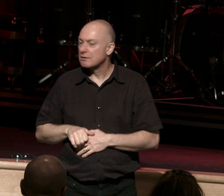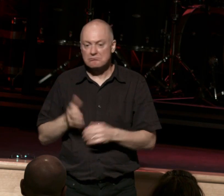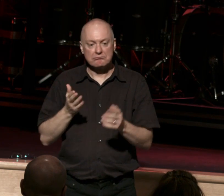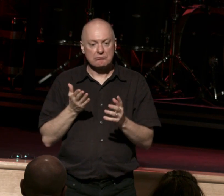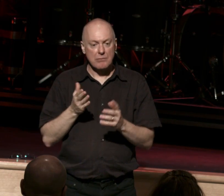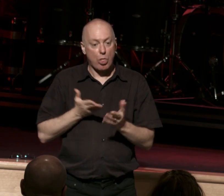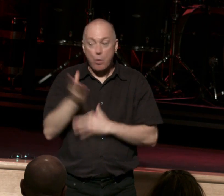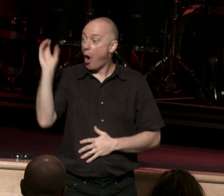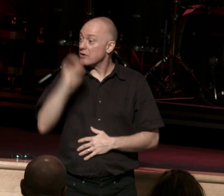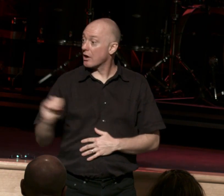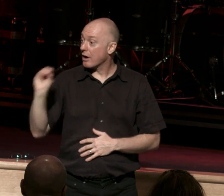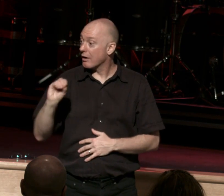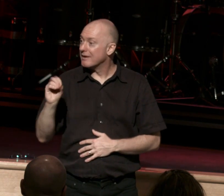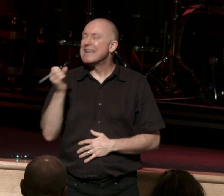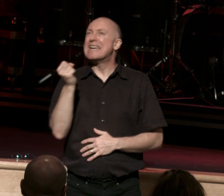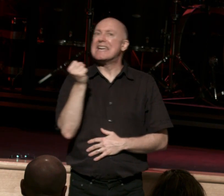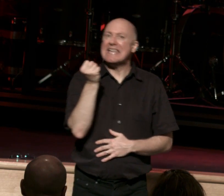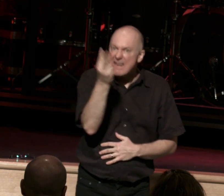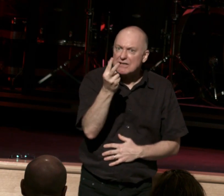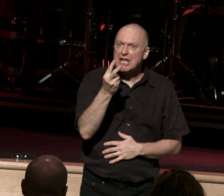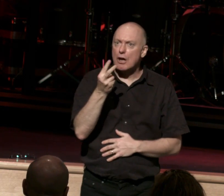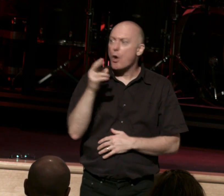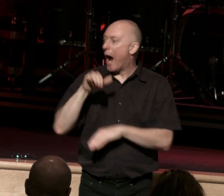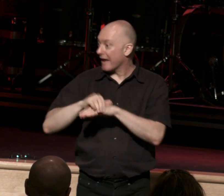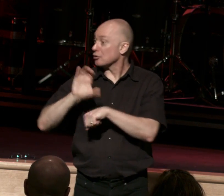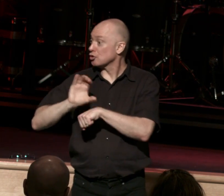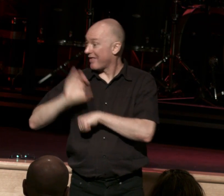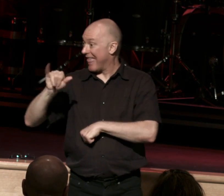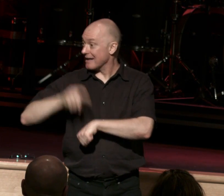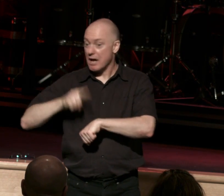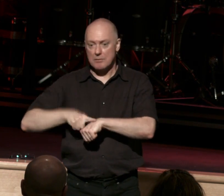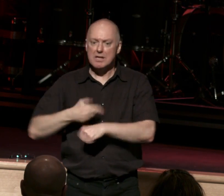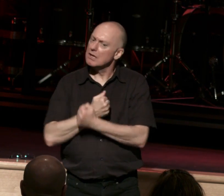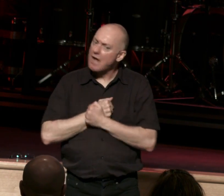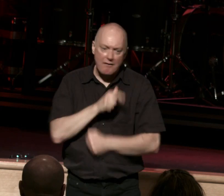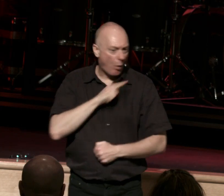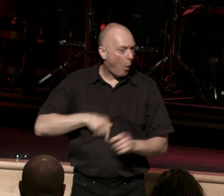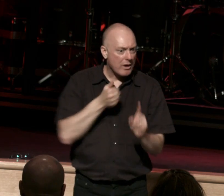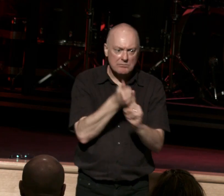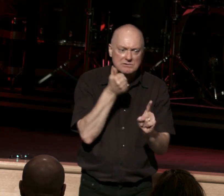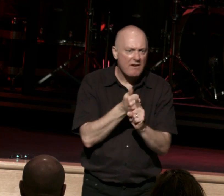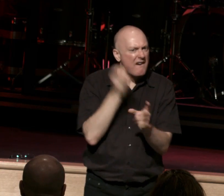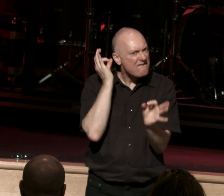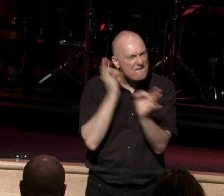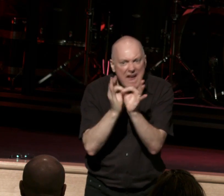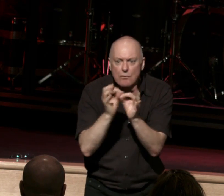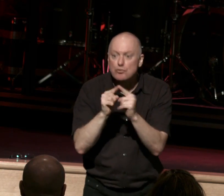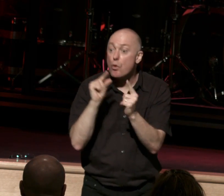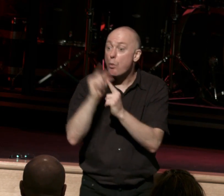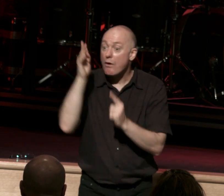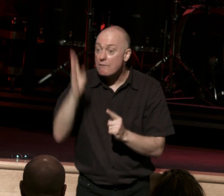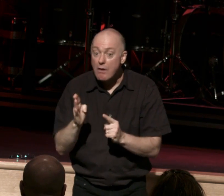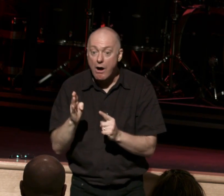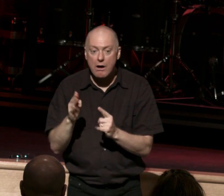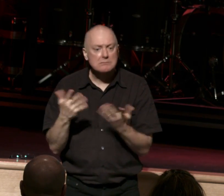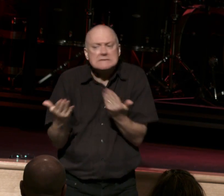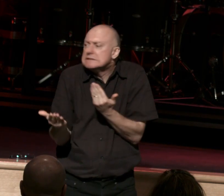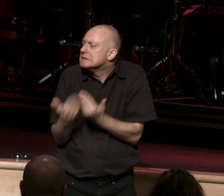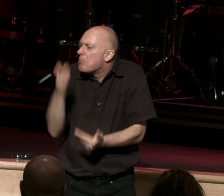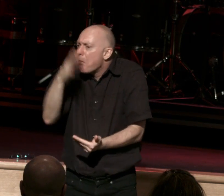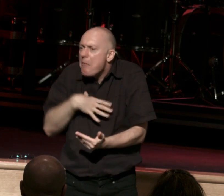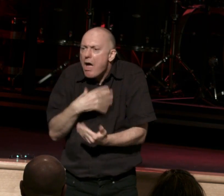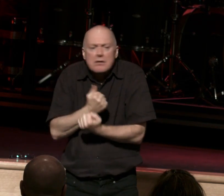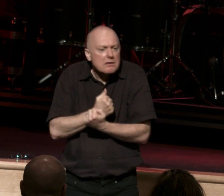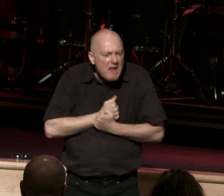Church all throughout Ontario, the Evangelical Anglican Church at that time. And he was a man who loved the Lord. He was faithful to the Word of God. He